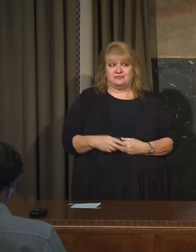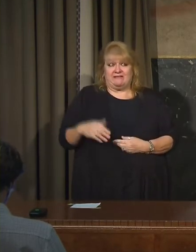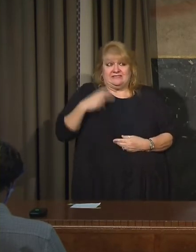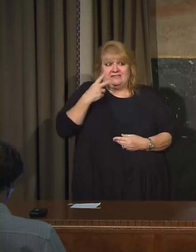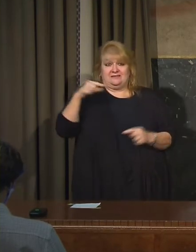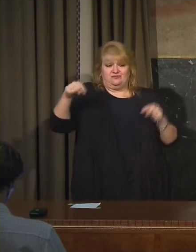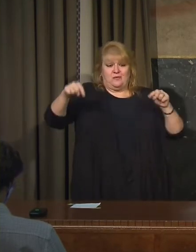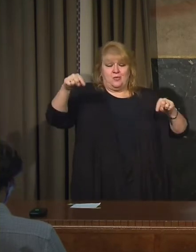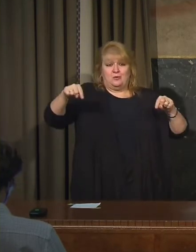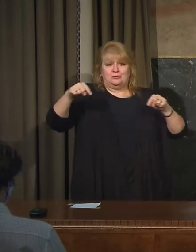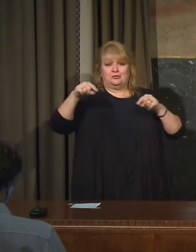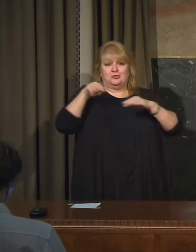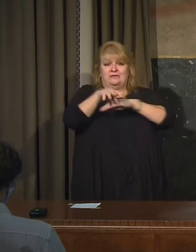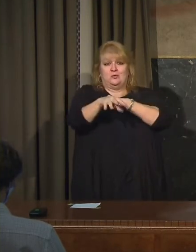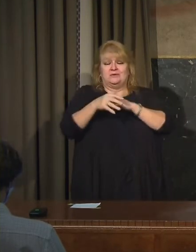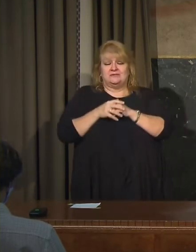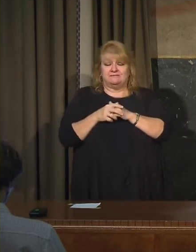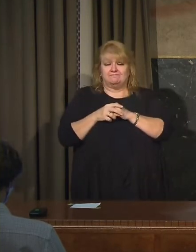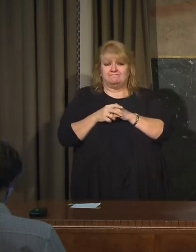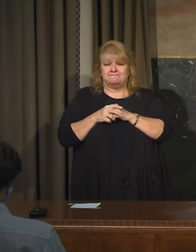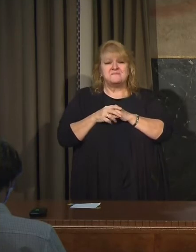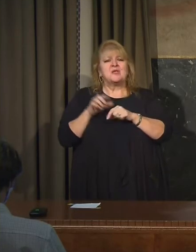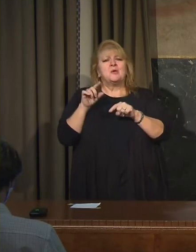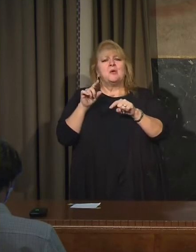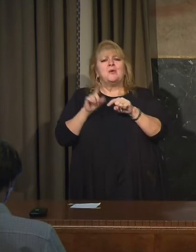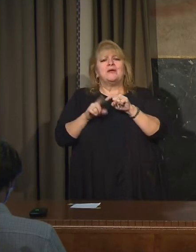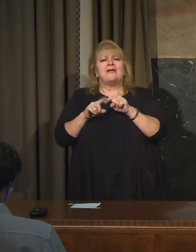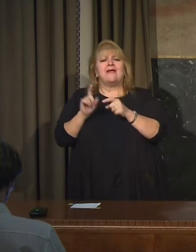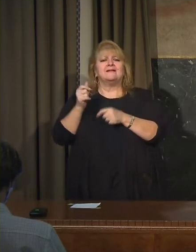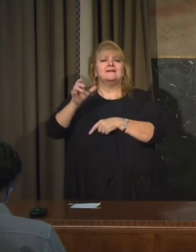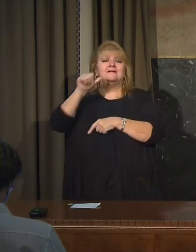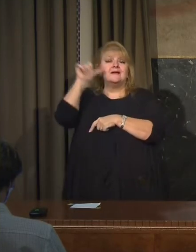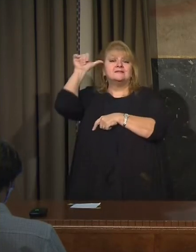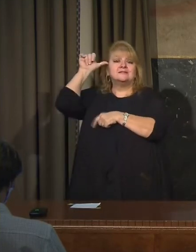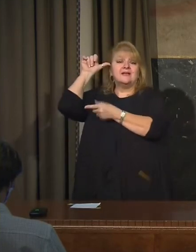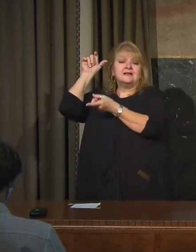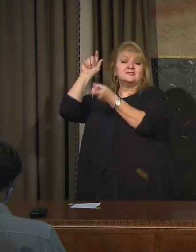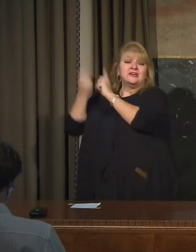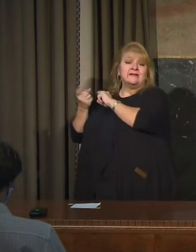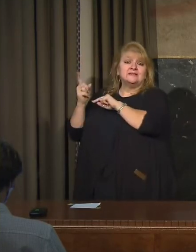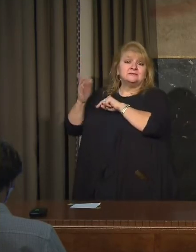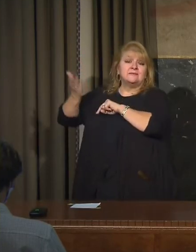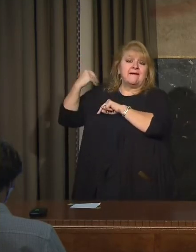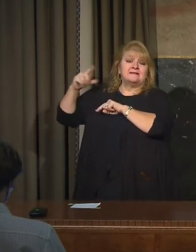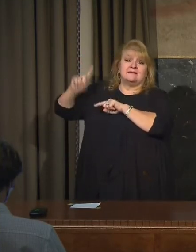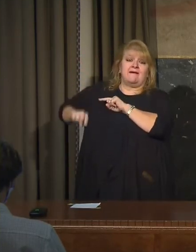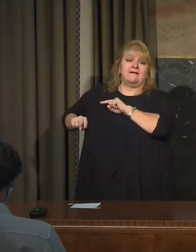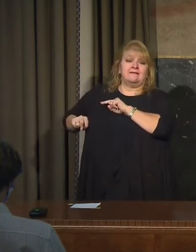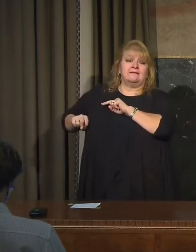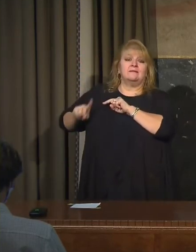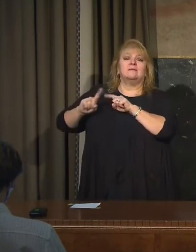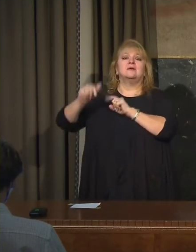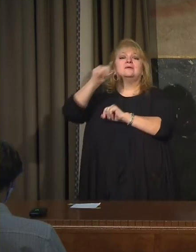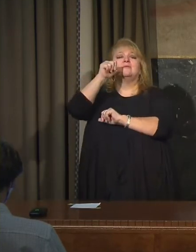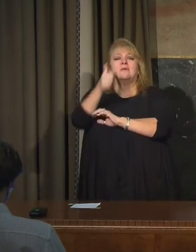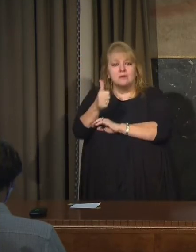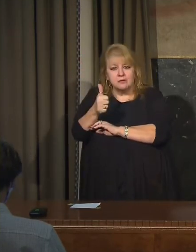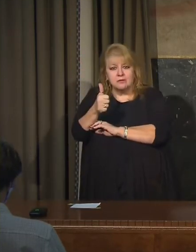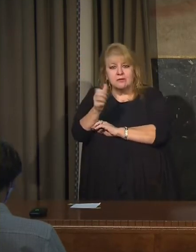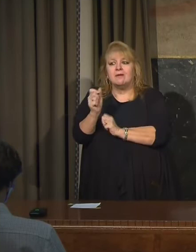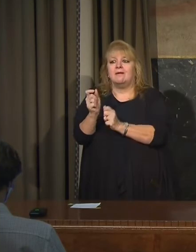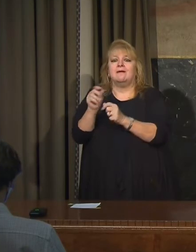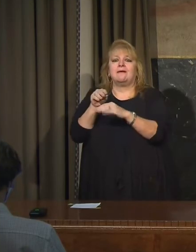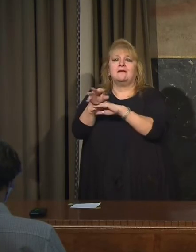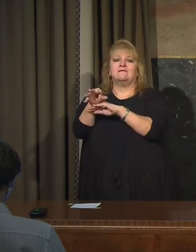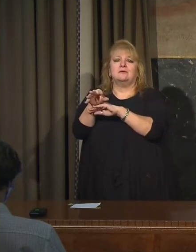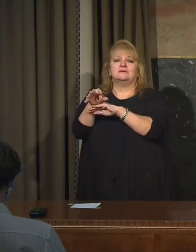And so what we have to do is focus on what we can do today to make sure that as soon as it is possible, we get to a better place and we